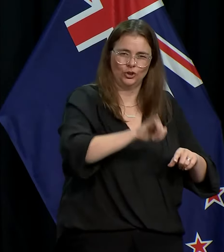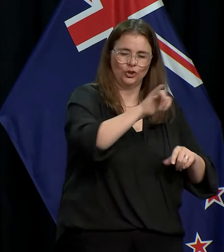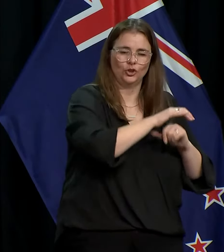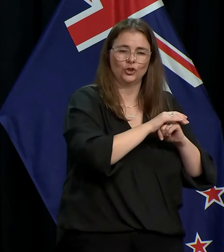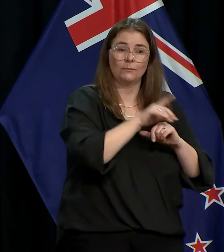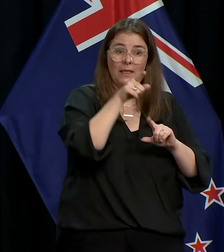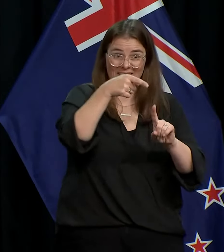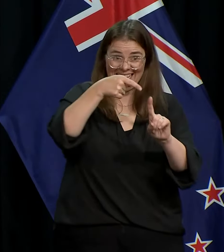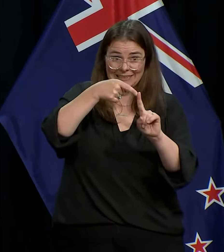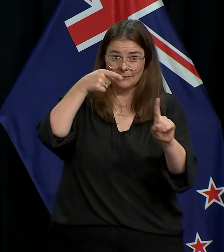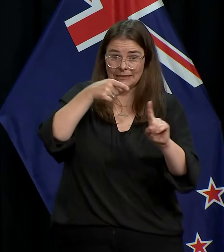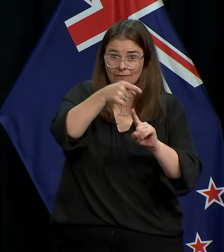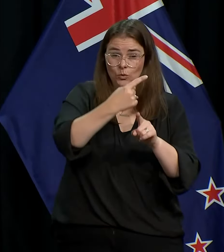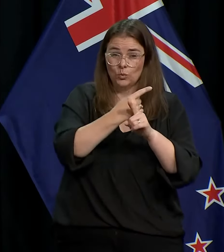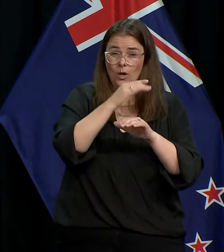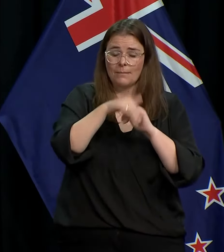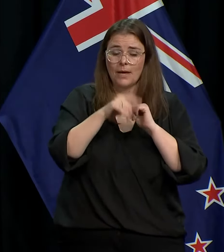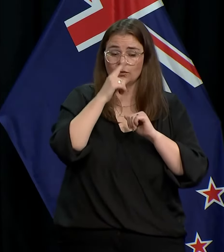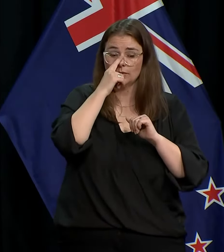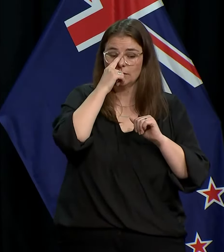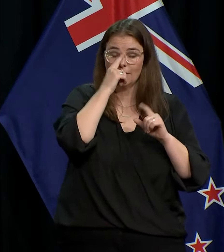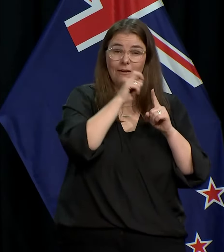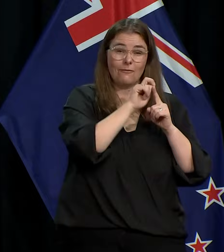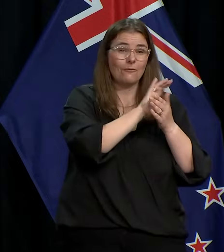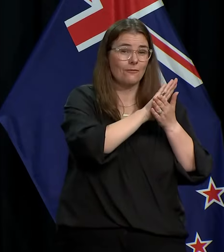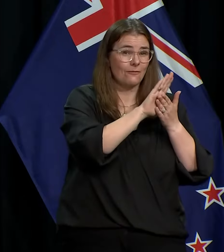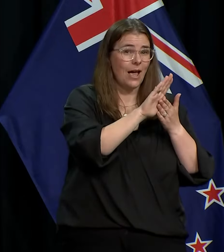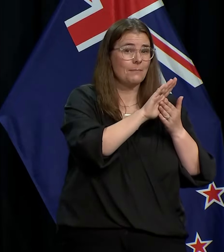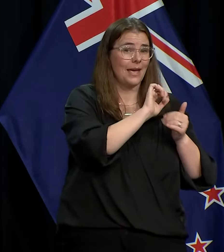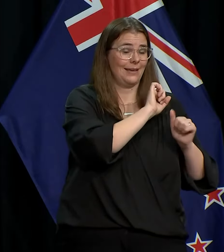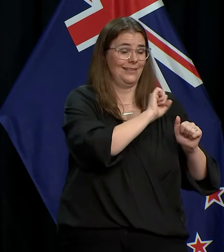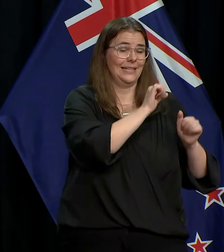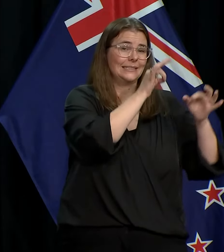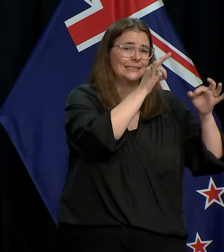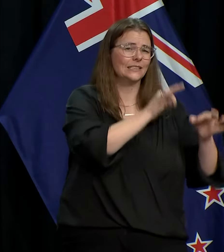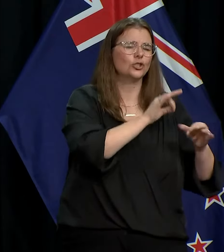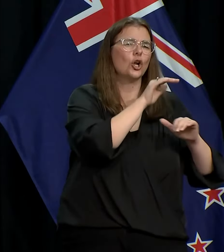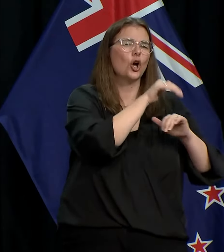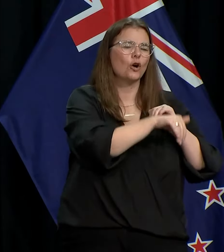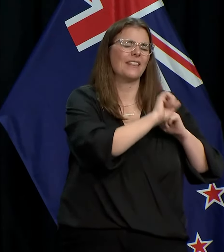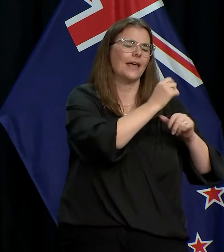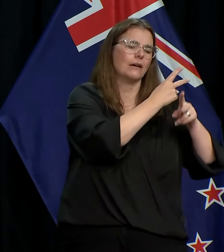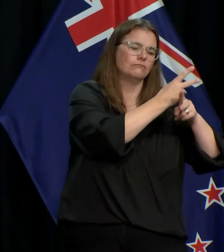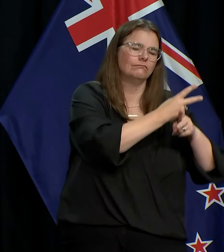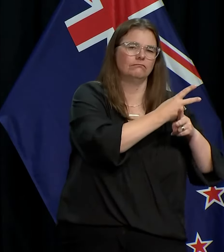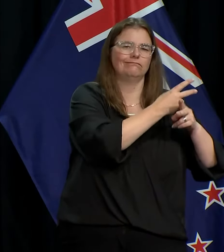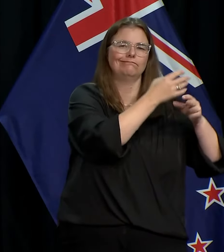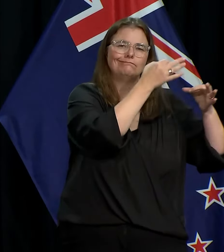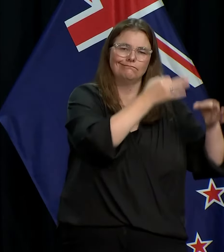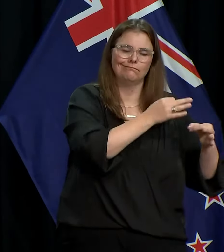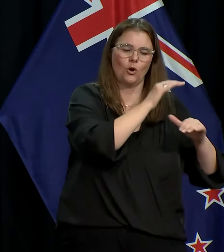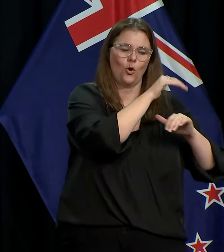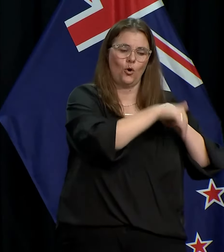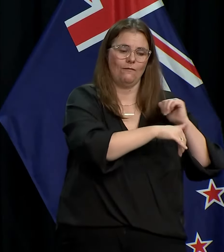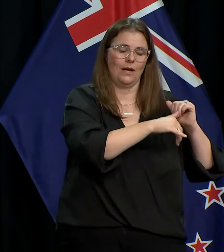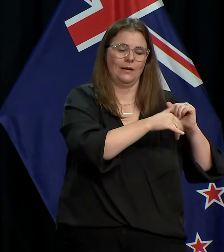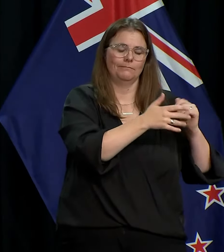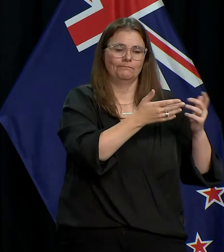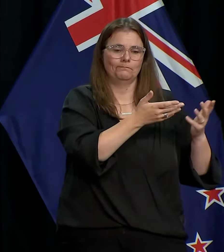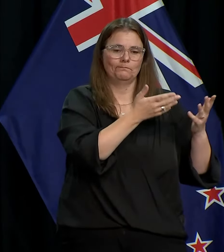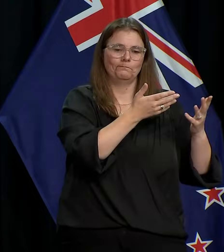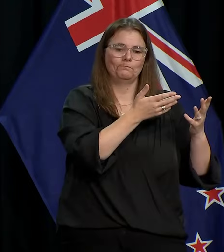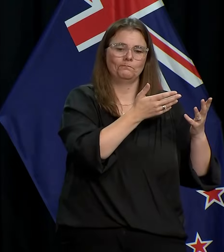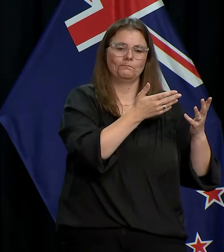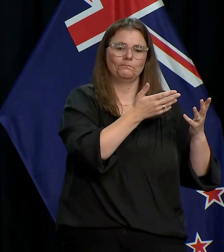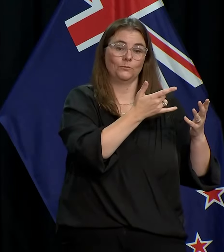this one particular area, I would just say Pharmac's also been making decision-making around, is in charge of the decision-making over